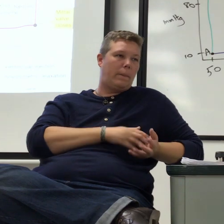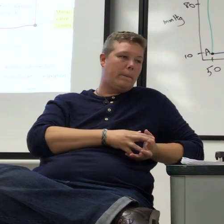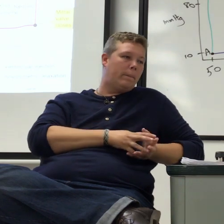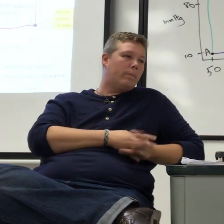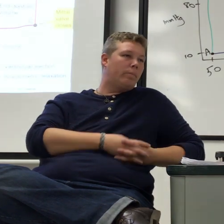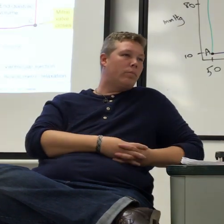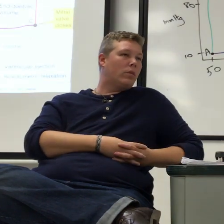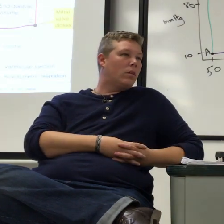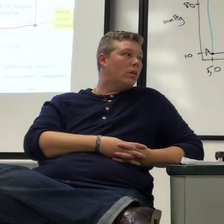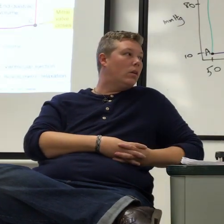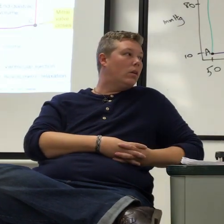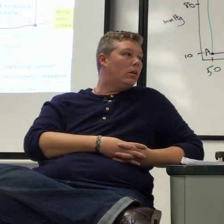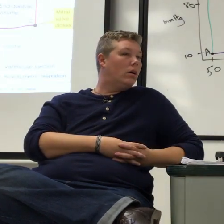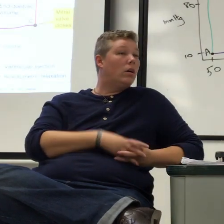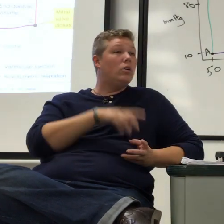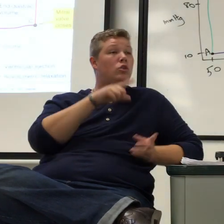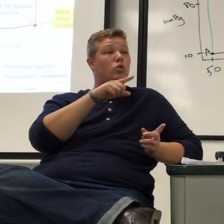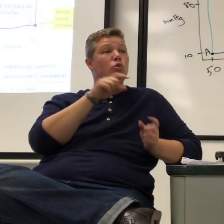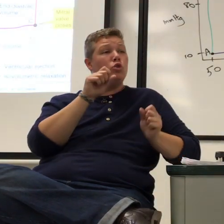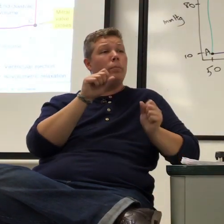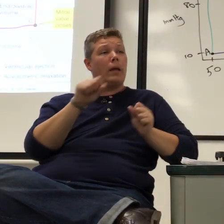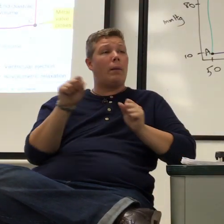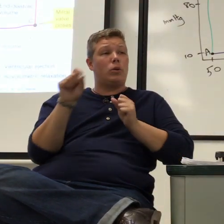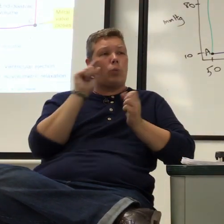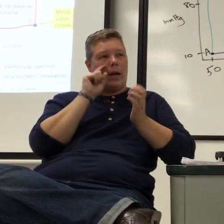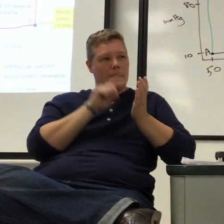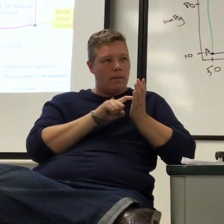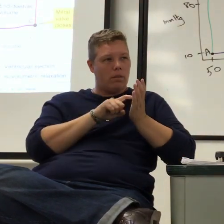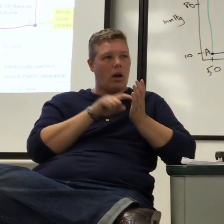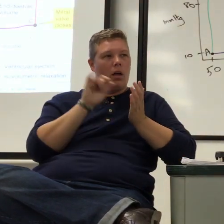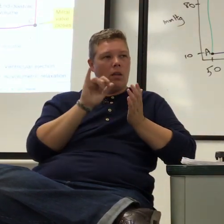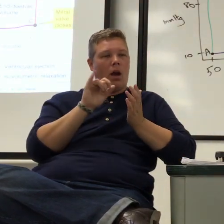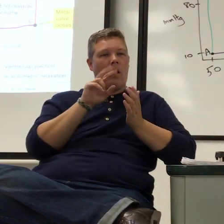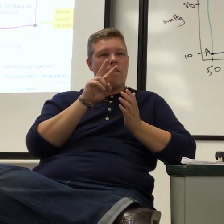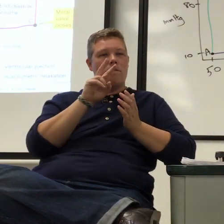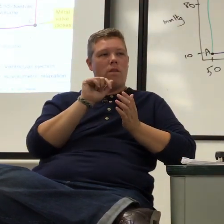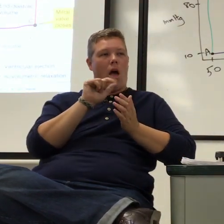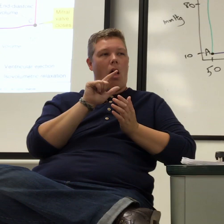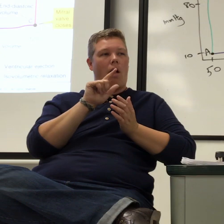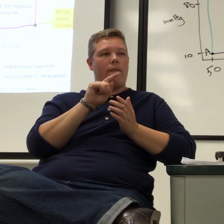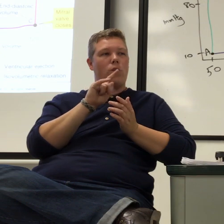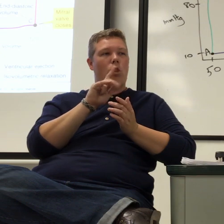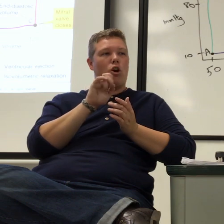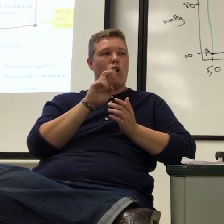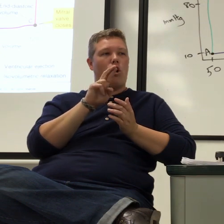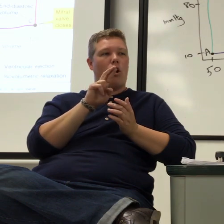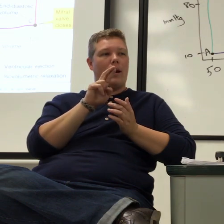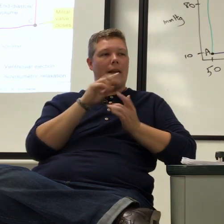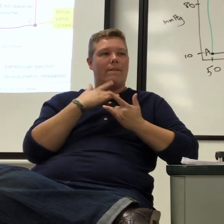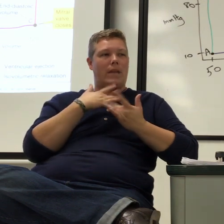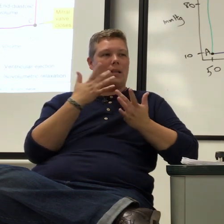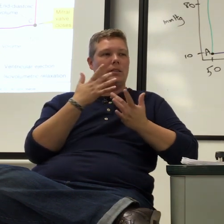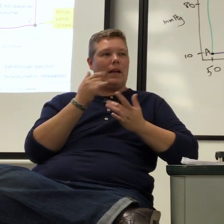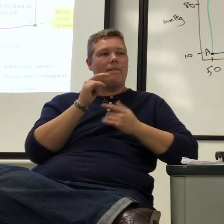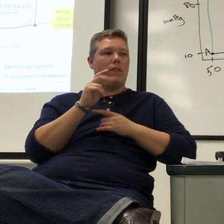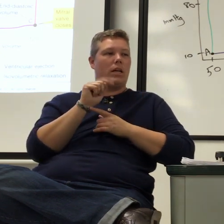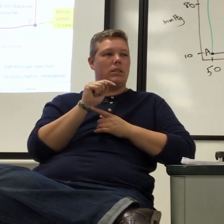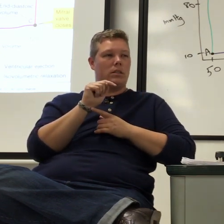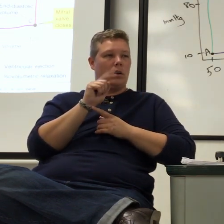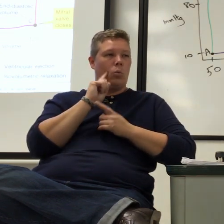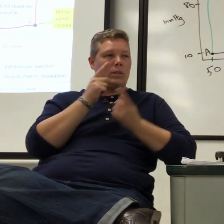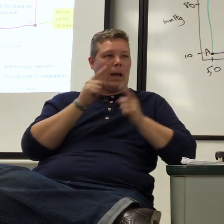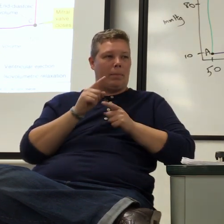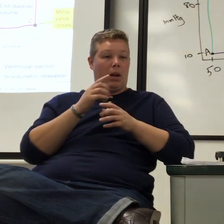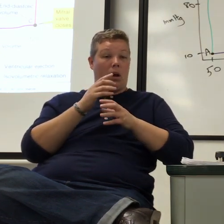Okay, you also should be able to identify the valvular events where things open and close. Like at the start, at